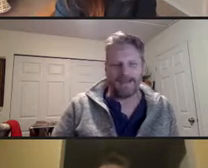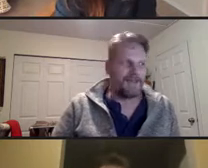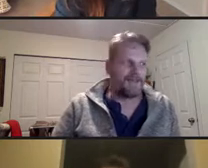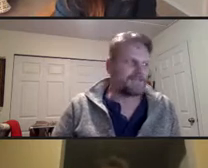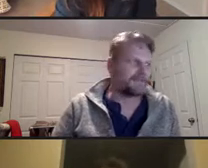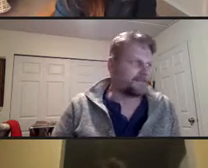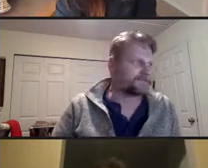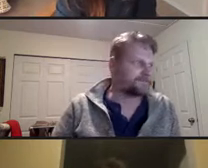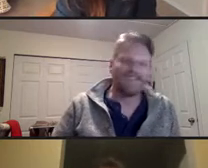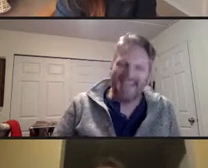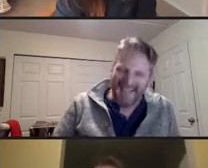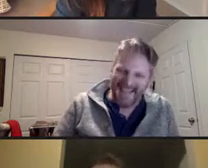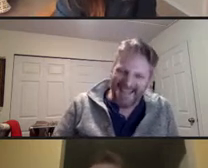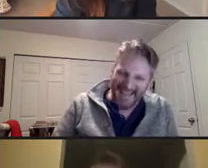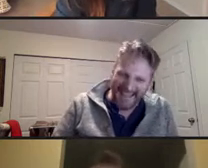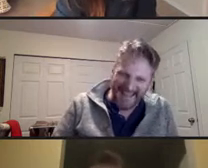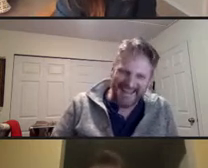with one N, and that's fine too.